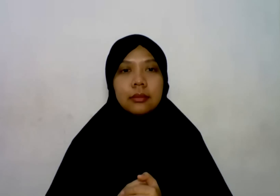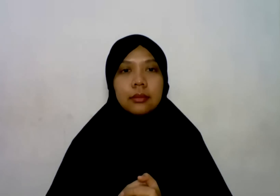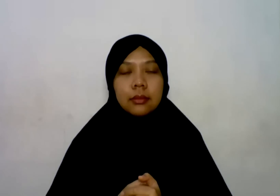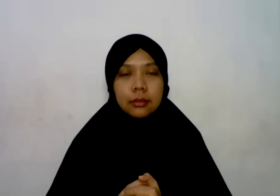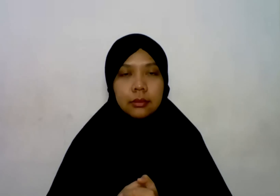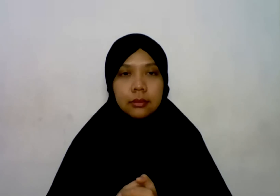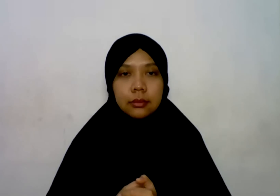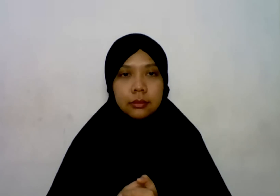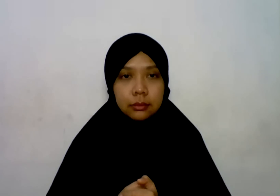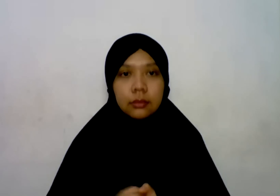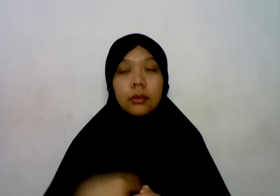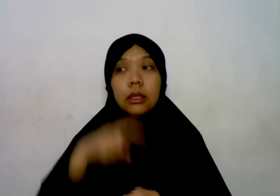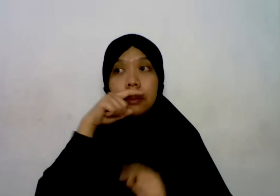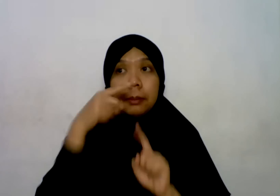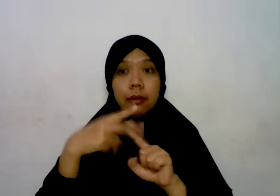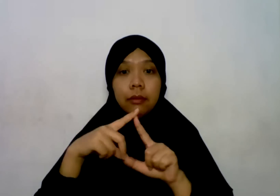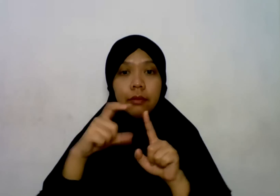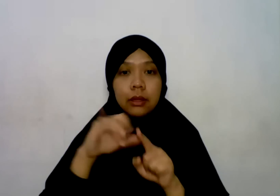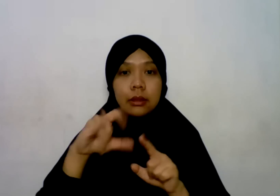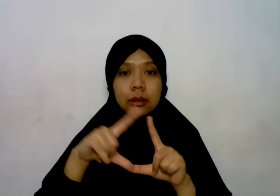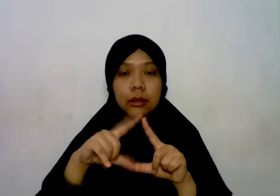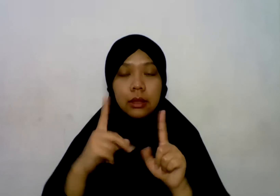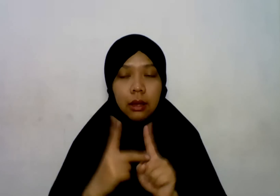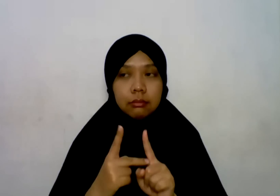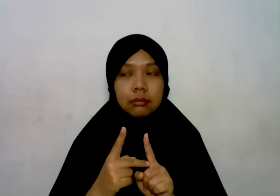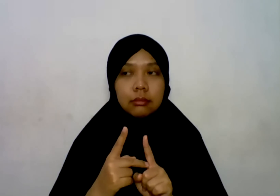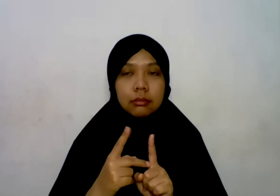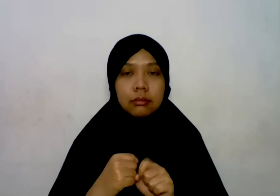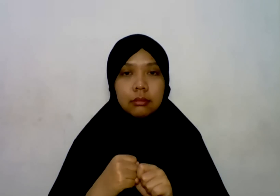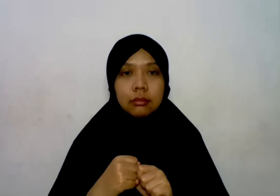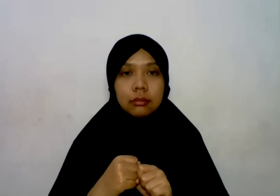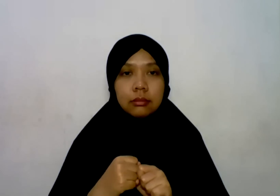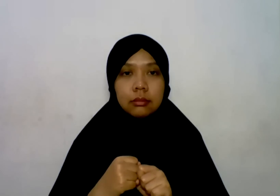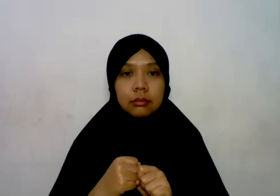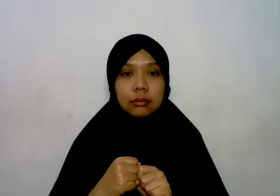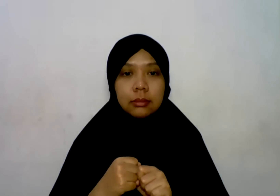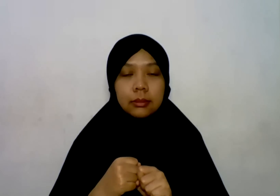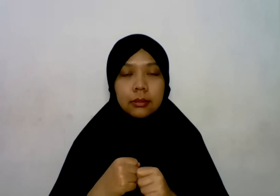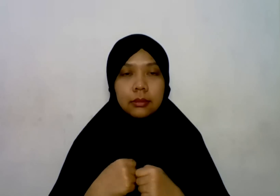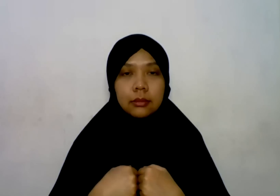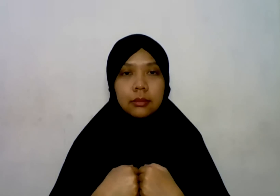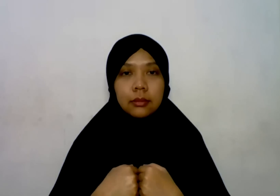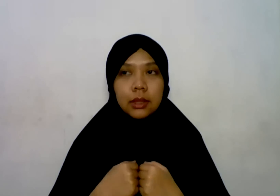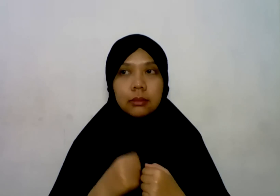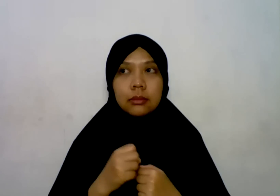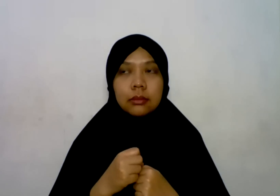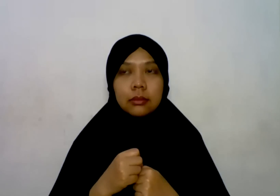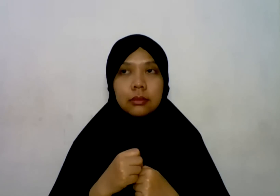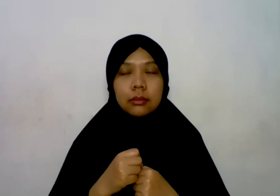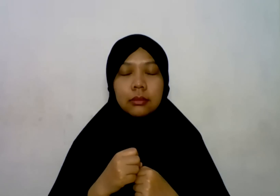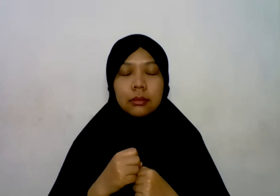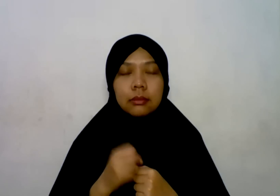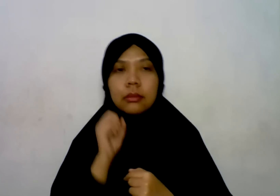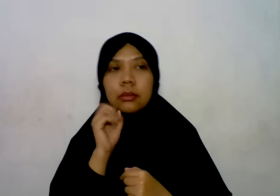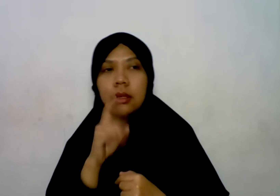of the authority whether, for example, she asked me what is the prospective